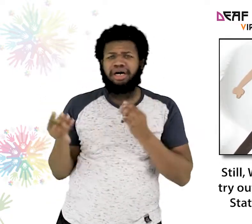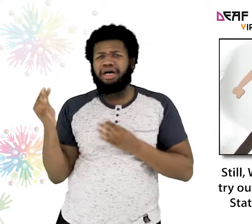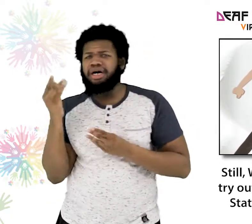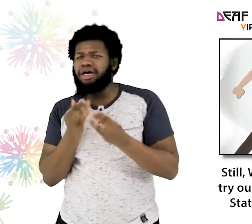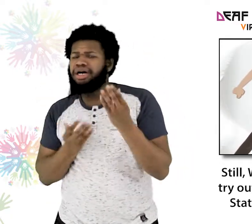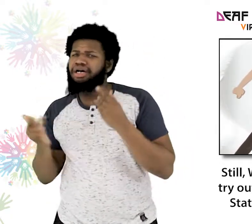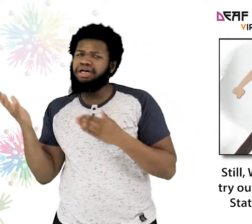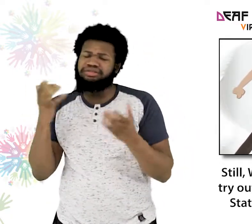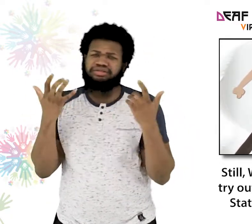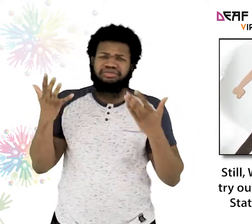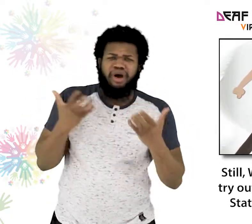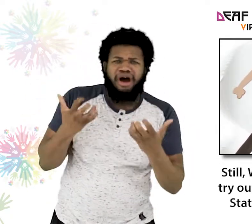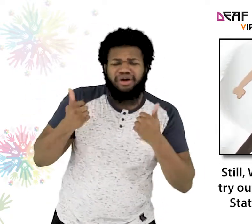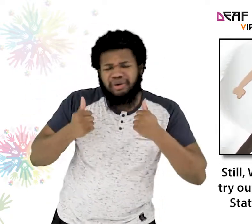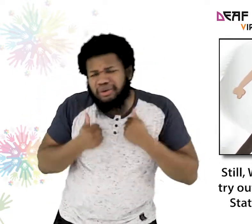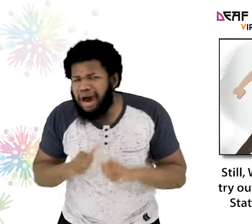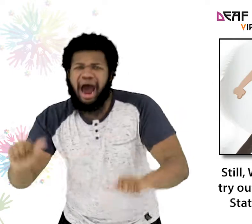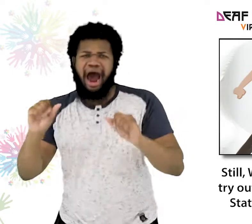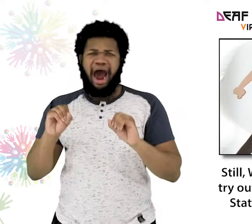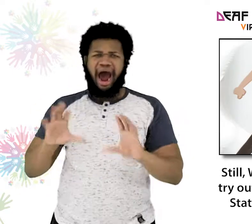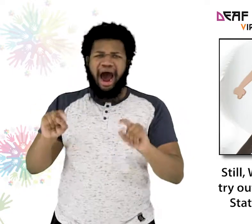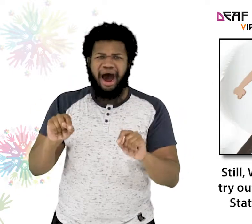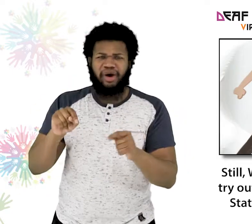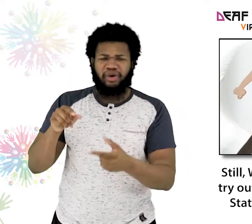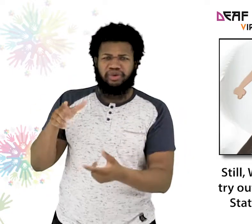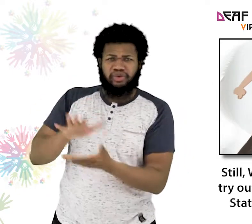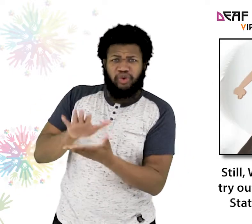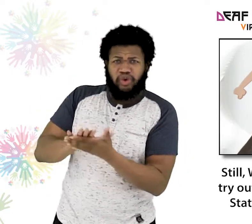try out at a school, the Ohio State School for the Deaf.